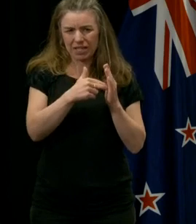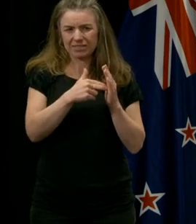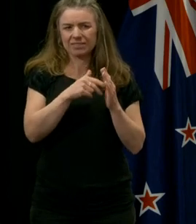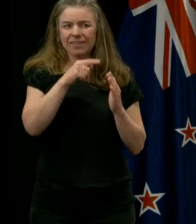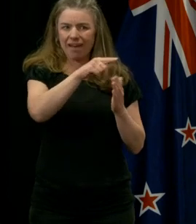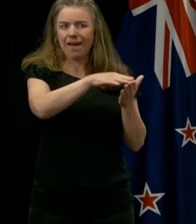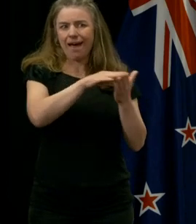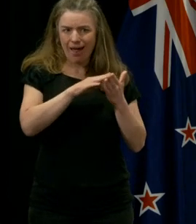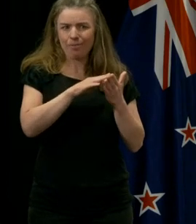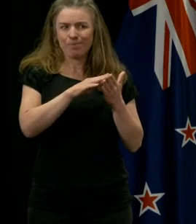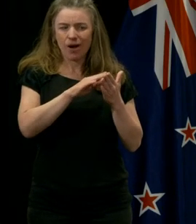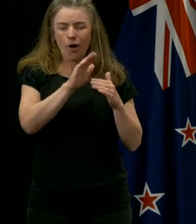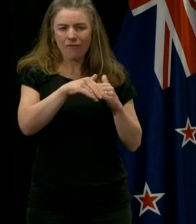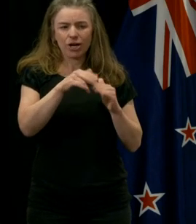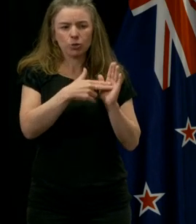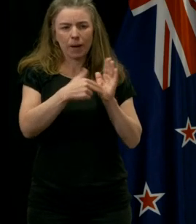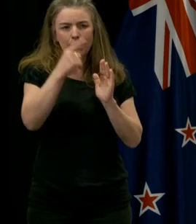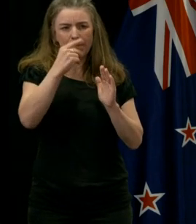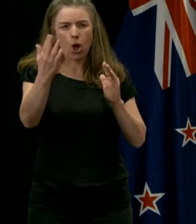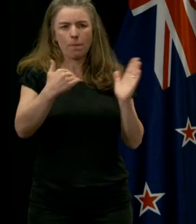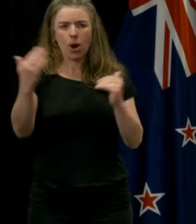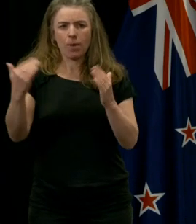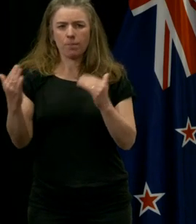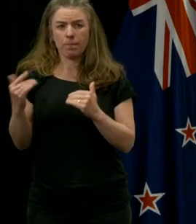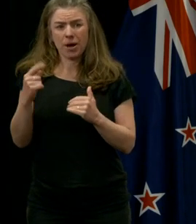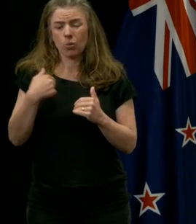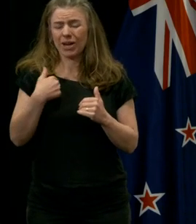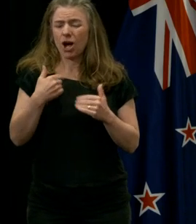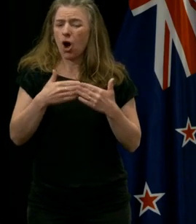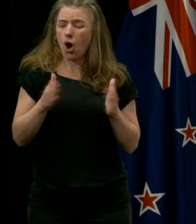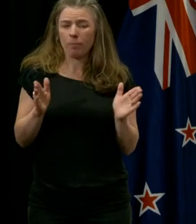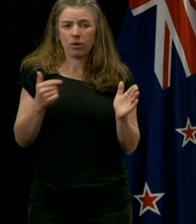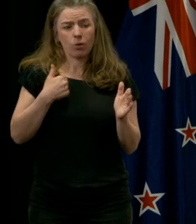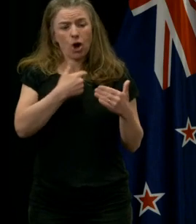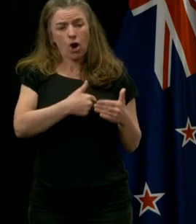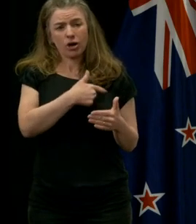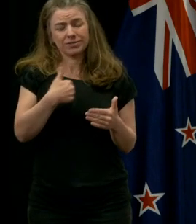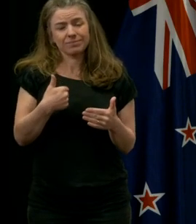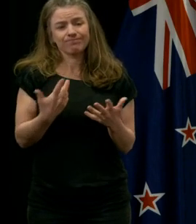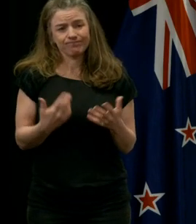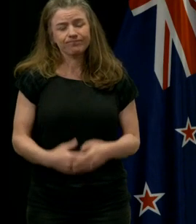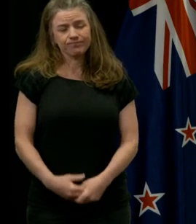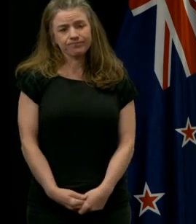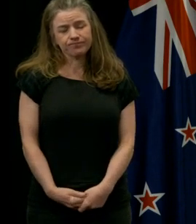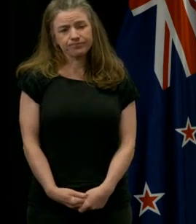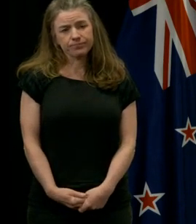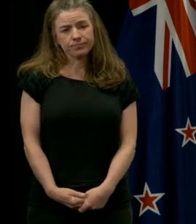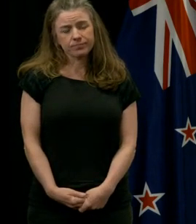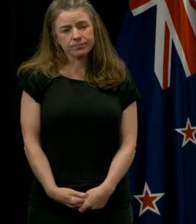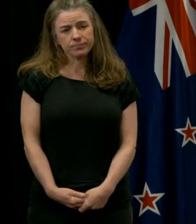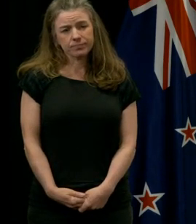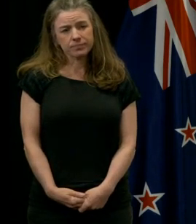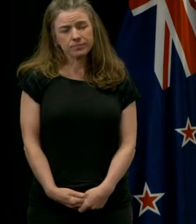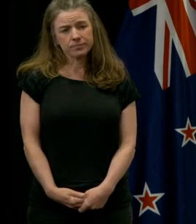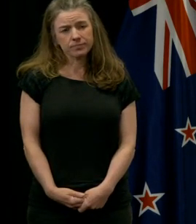to try and bring New Zealanders home, but we are being very open and honest, regardless of that ability